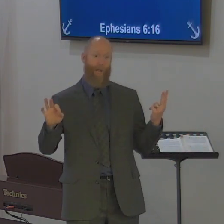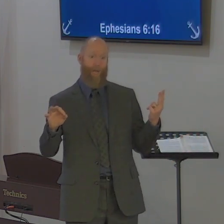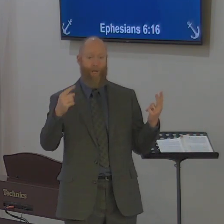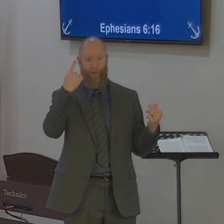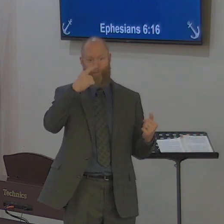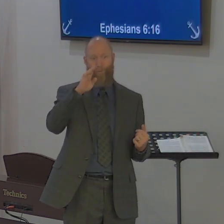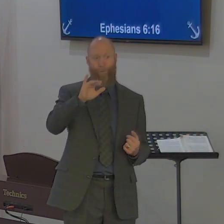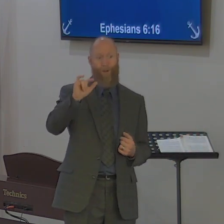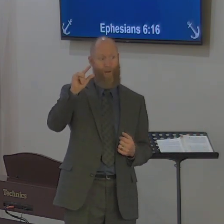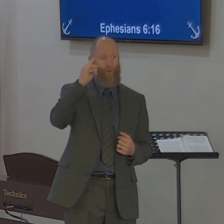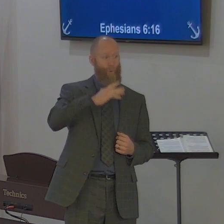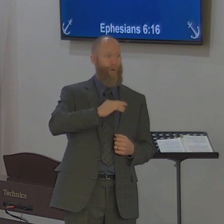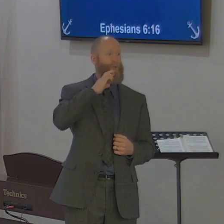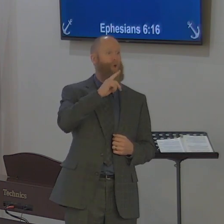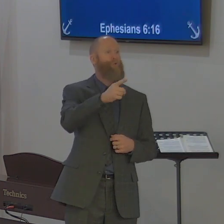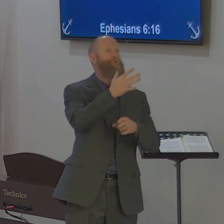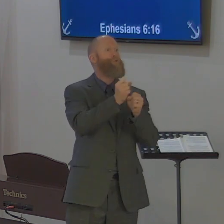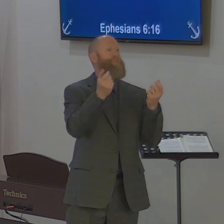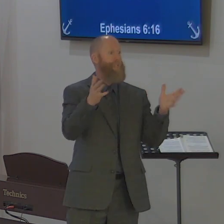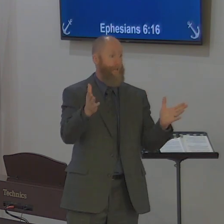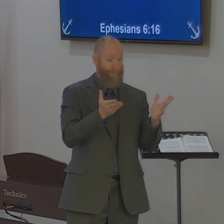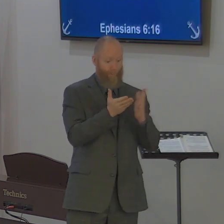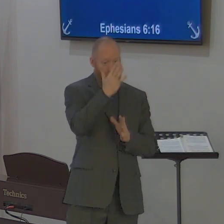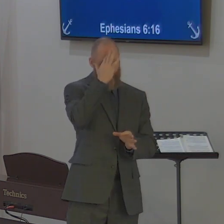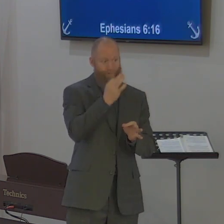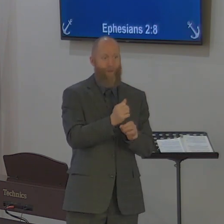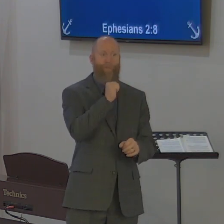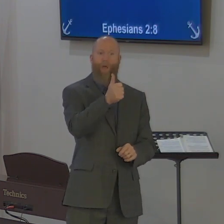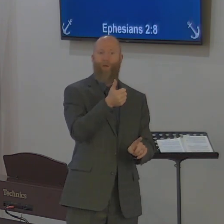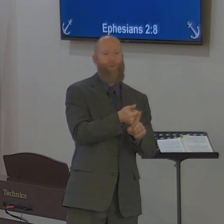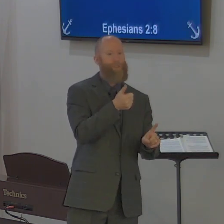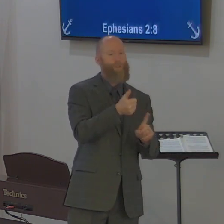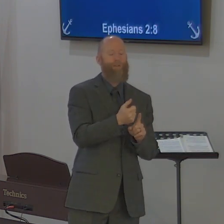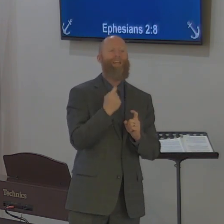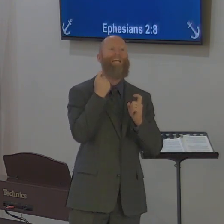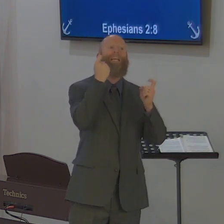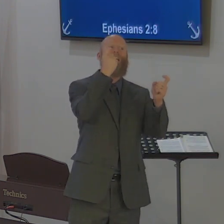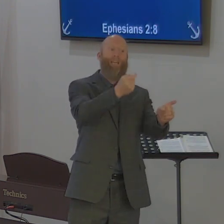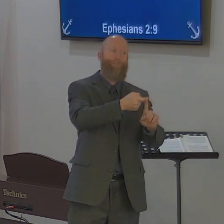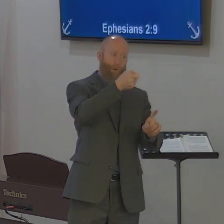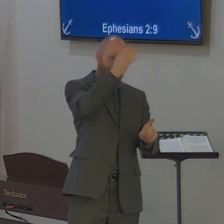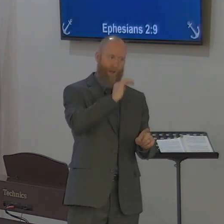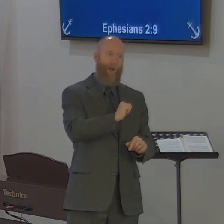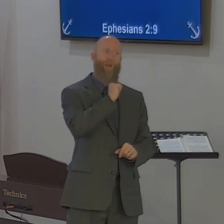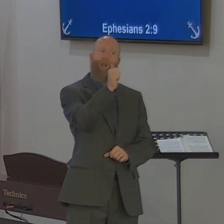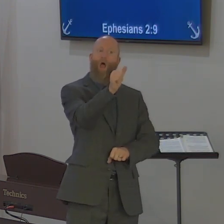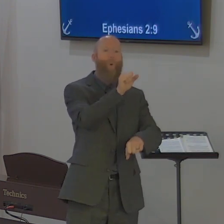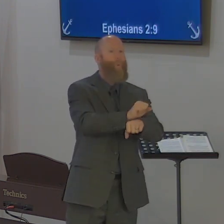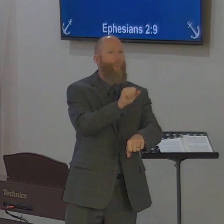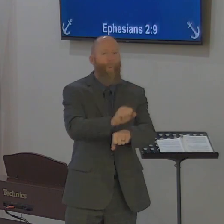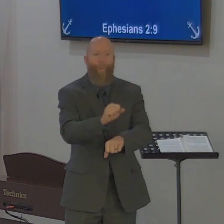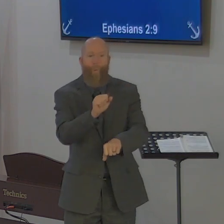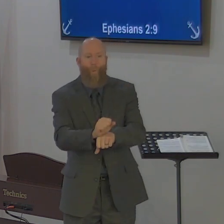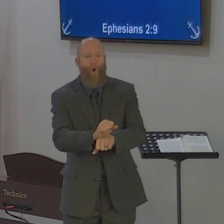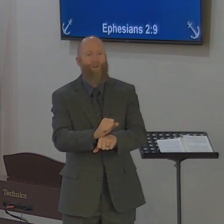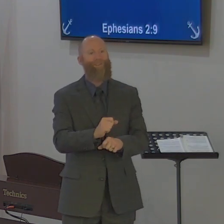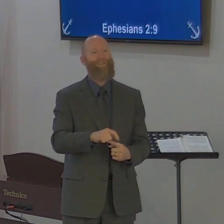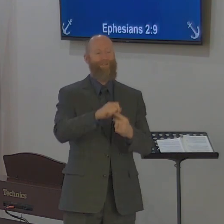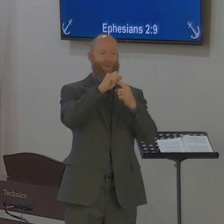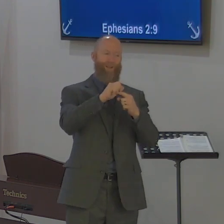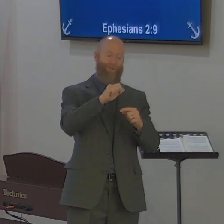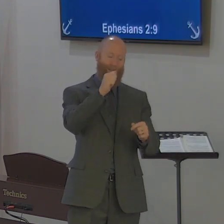grace are ye saved through faith, and that not of yourselves, it is a gift of God, not of works, lest any man should